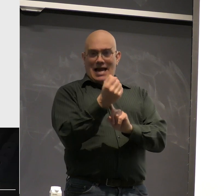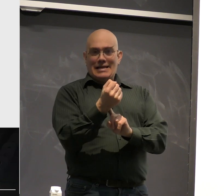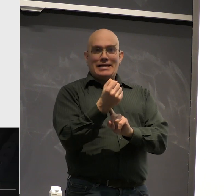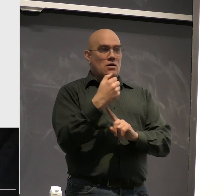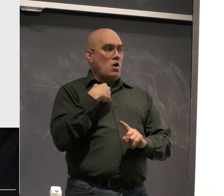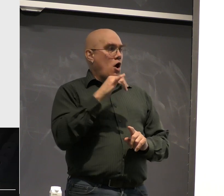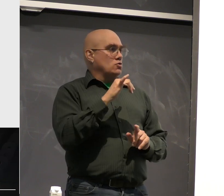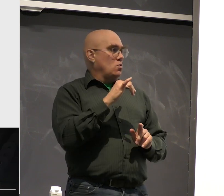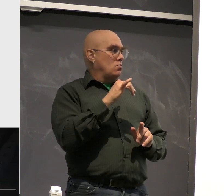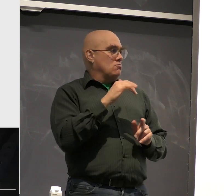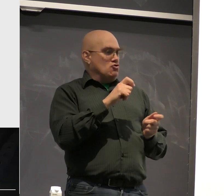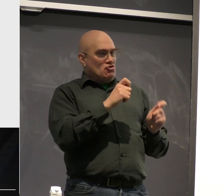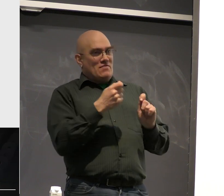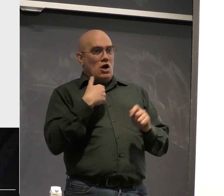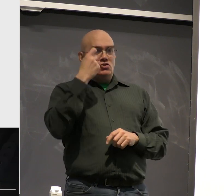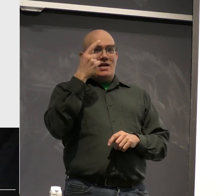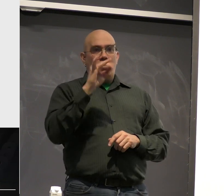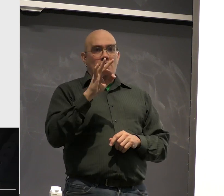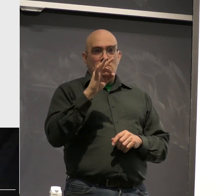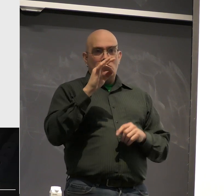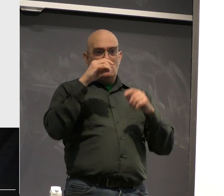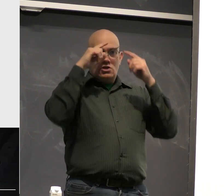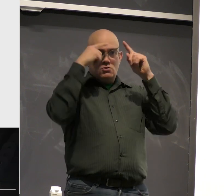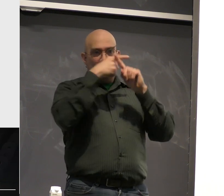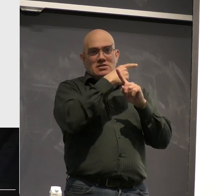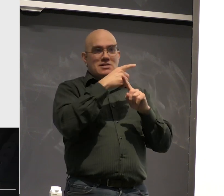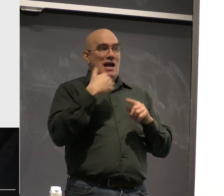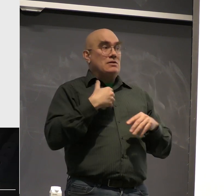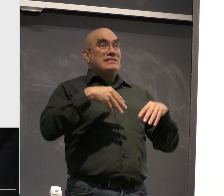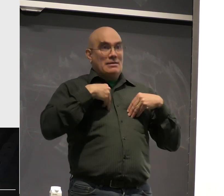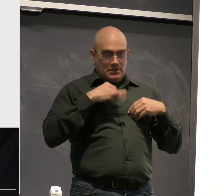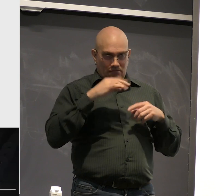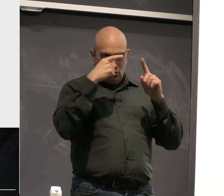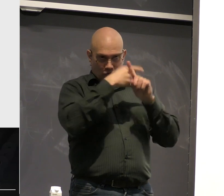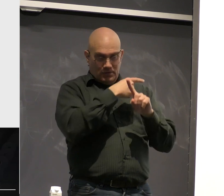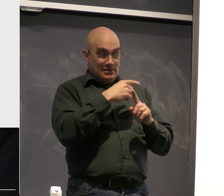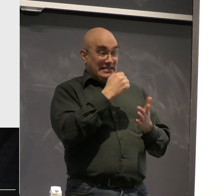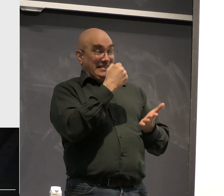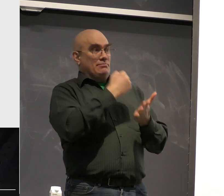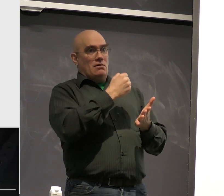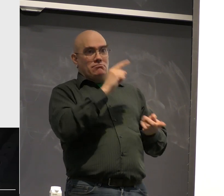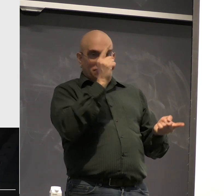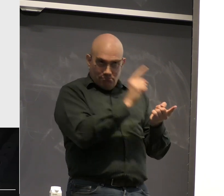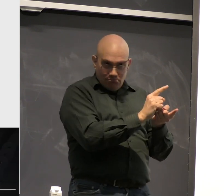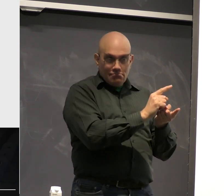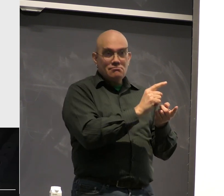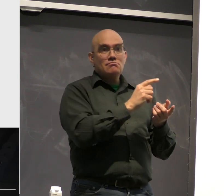I think as a society, we are shifting our understanding of neurodivergence, and we are more acceptance of it. The stigma